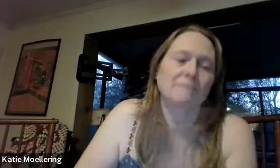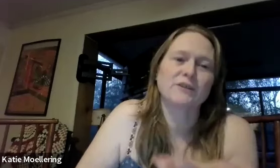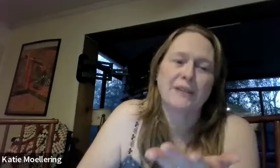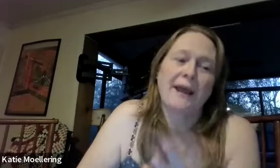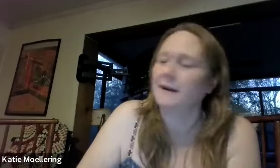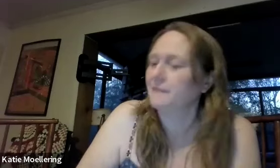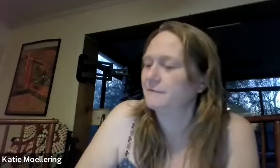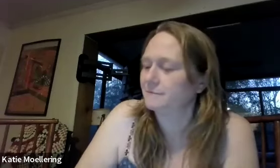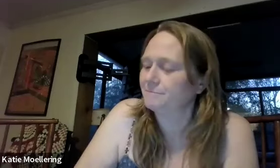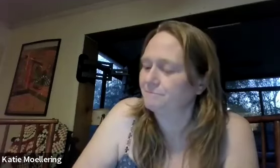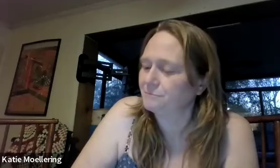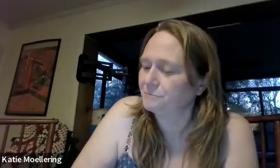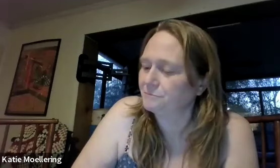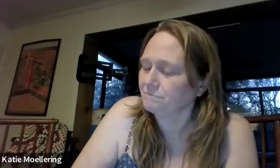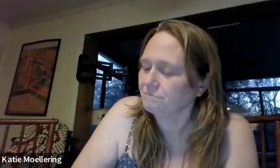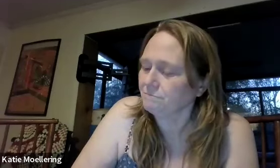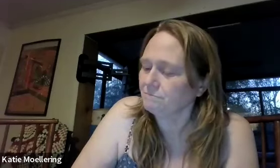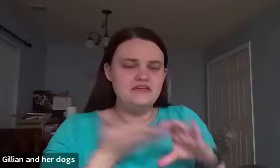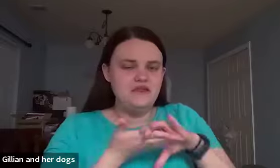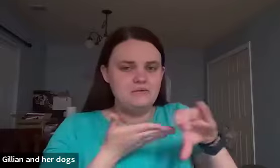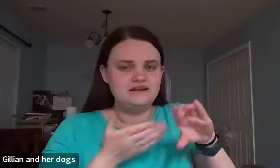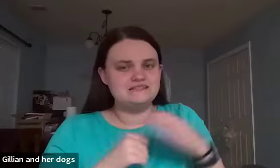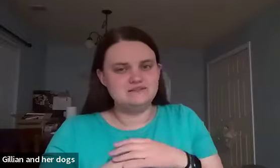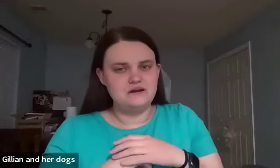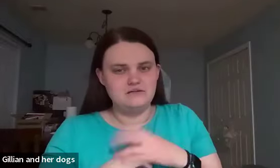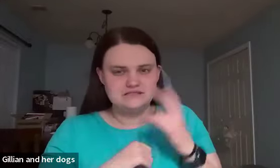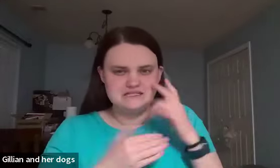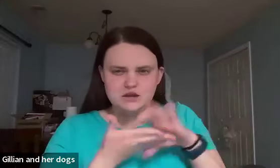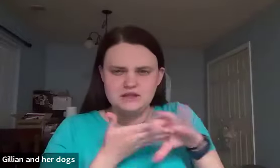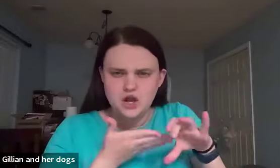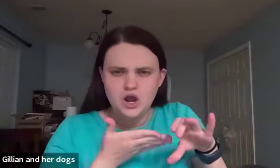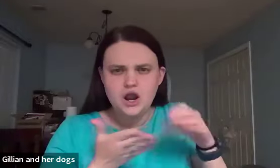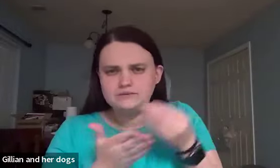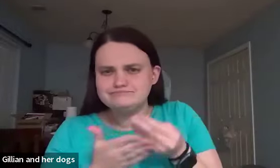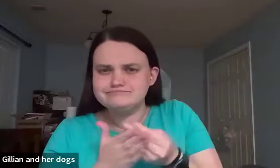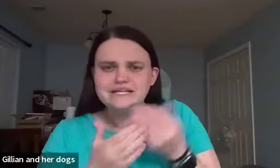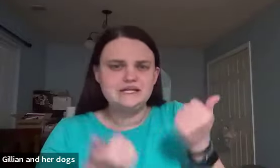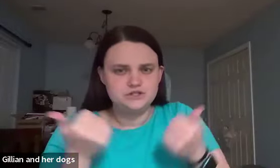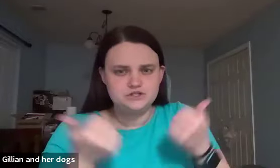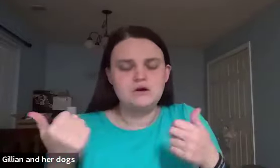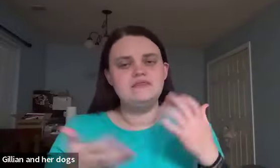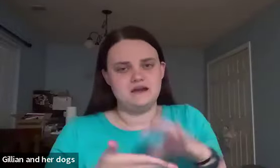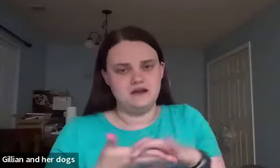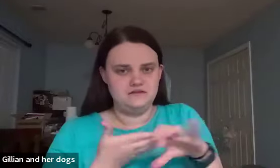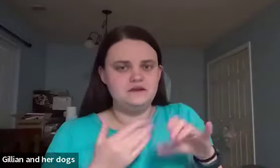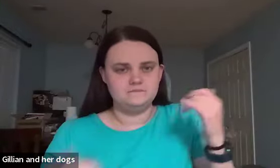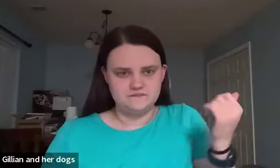mean, for Yeah. today. Yeah. So I think that one, because that's the one I'll see is like, I'll be like card, money, which one, that kind of thing.